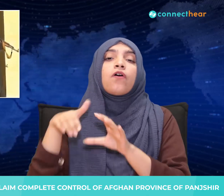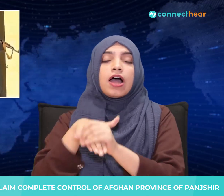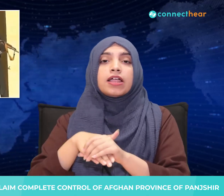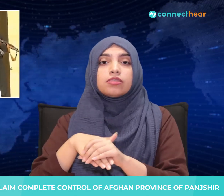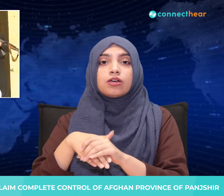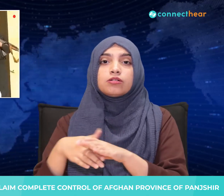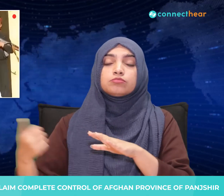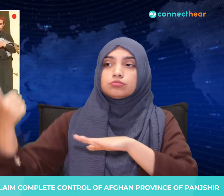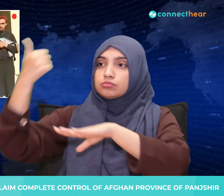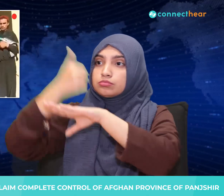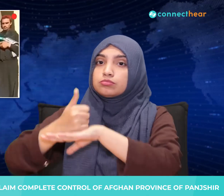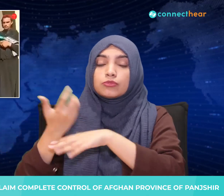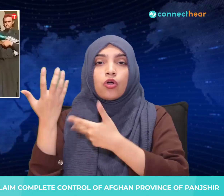governor's compound.